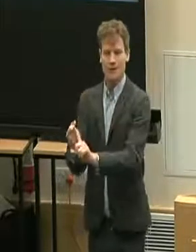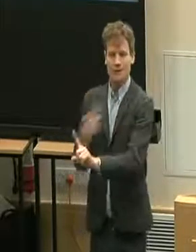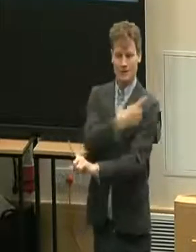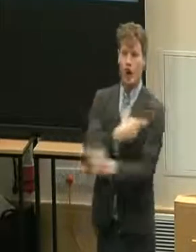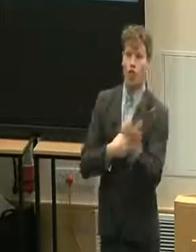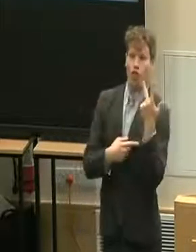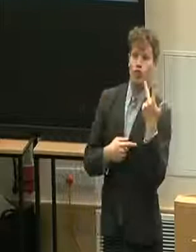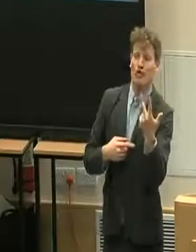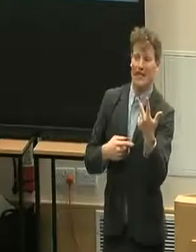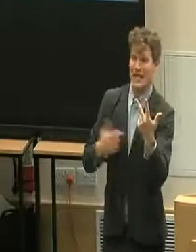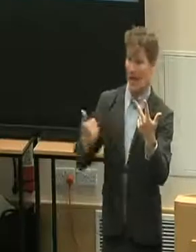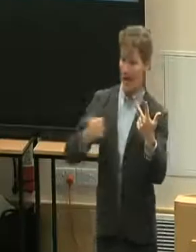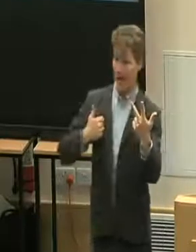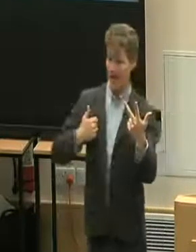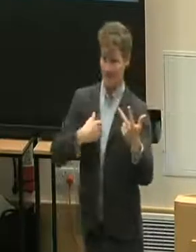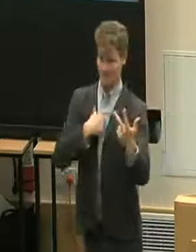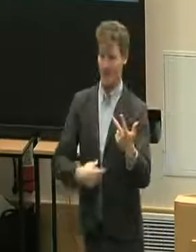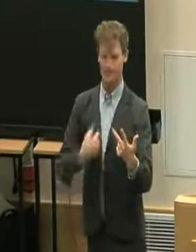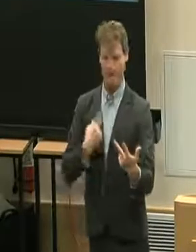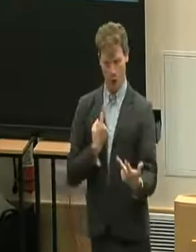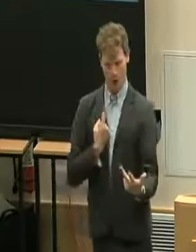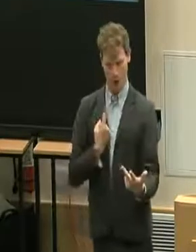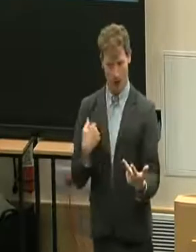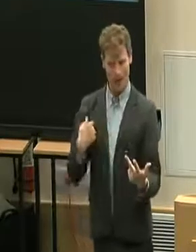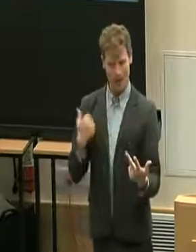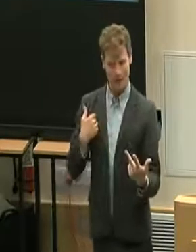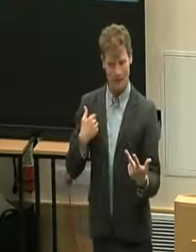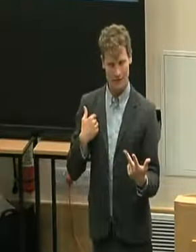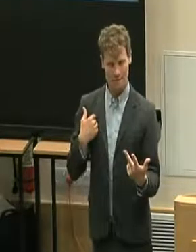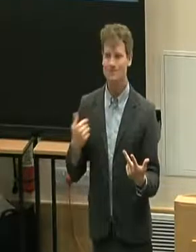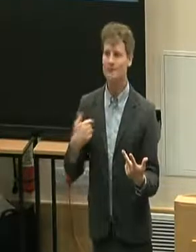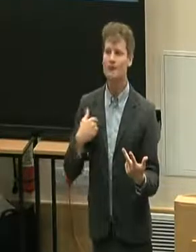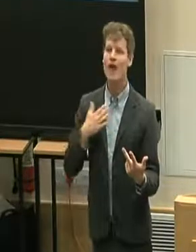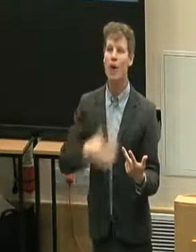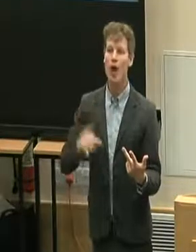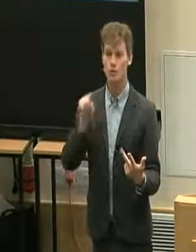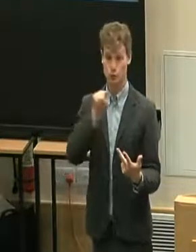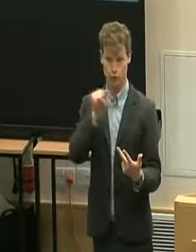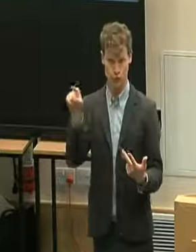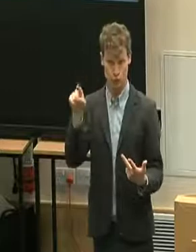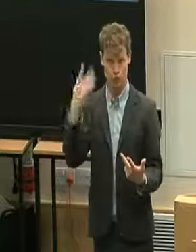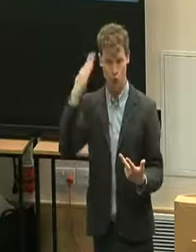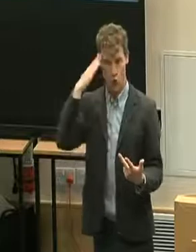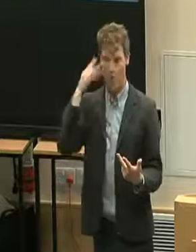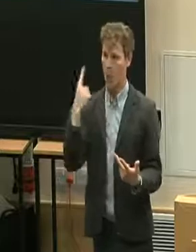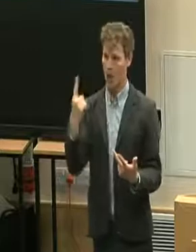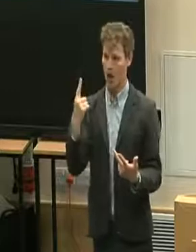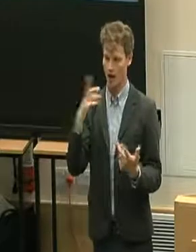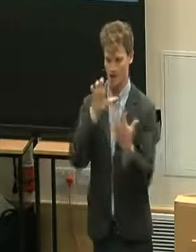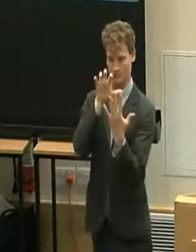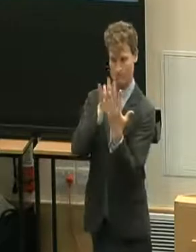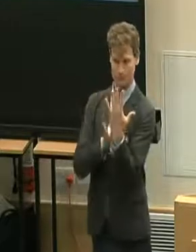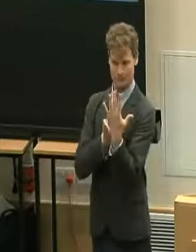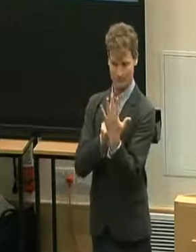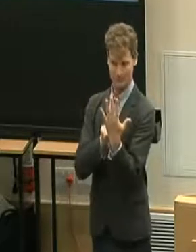one, I would like to direct your attention to the following piece of textual similarity. Equal